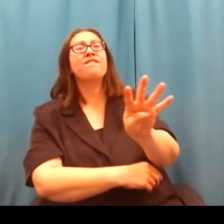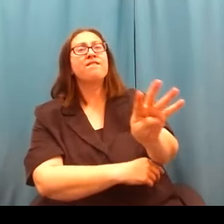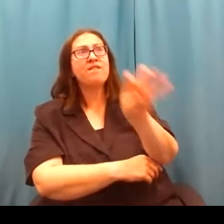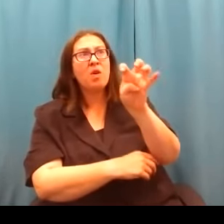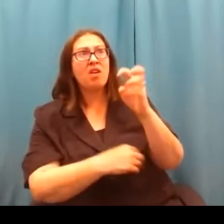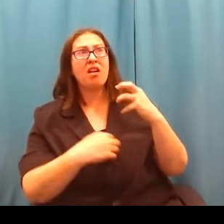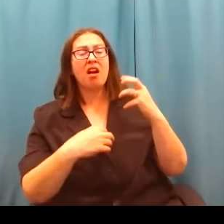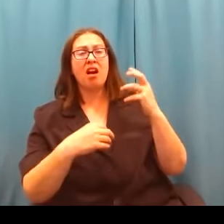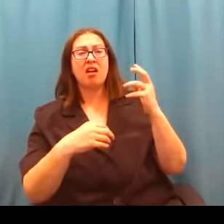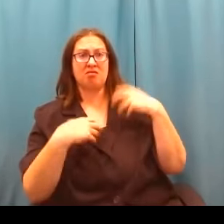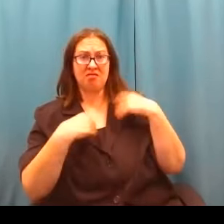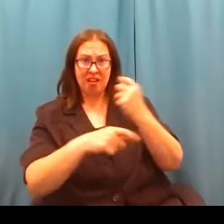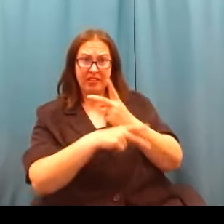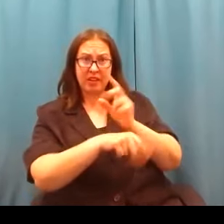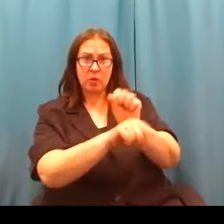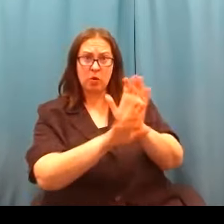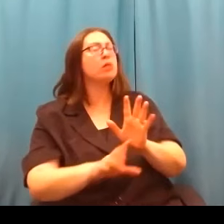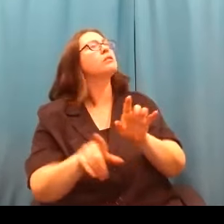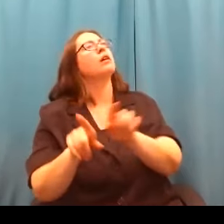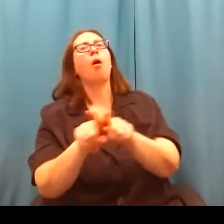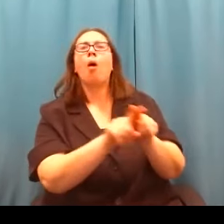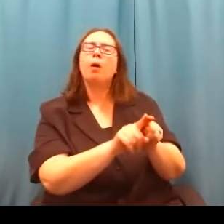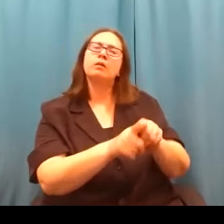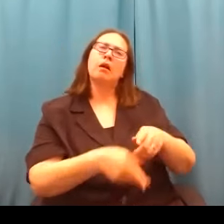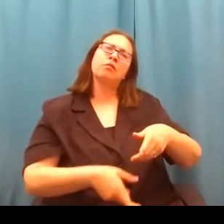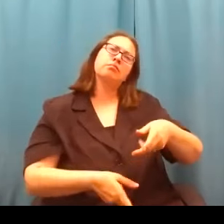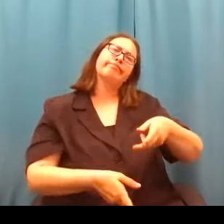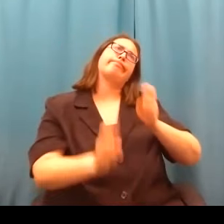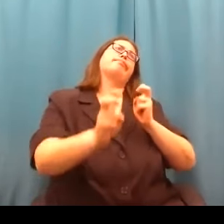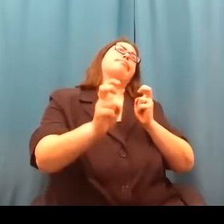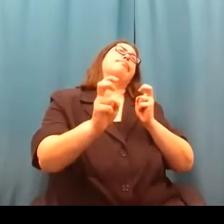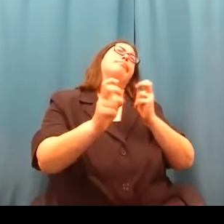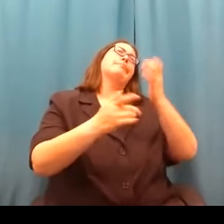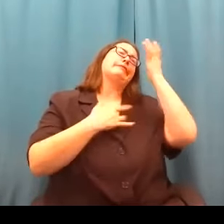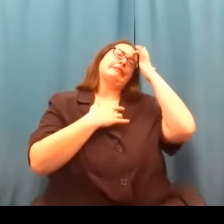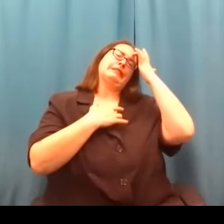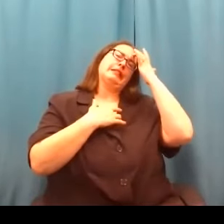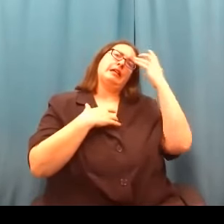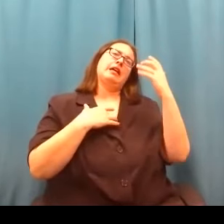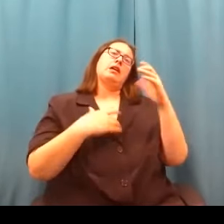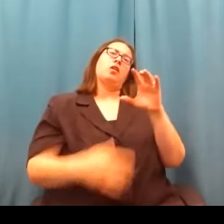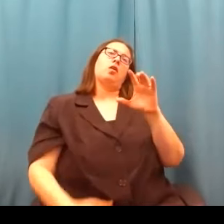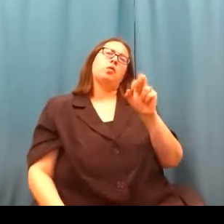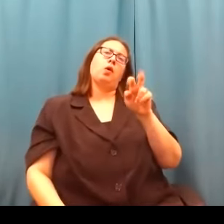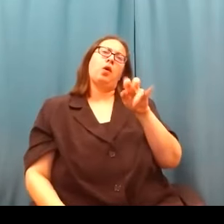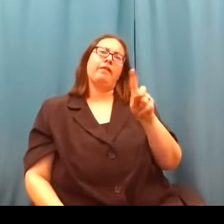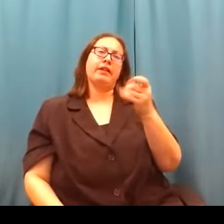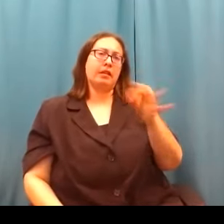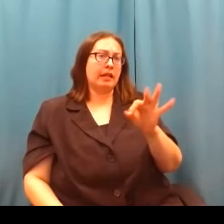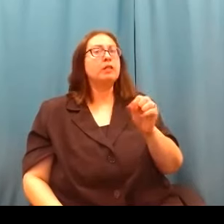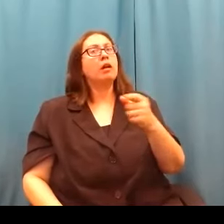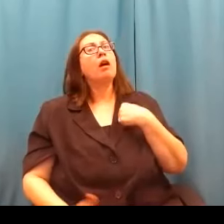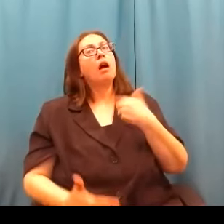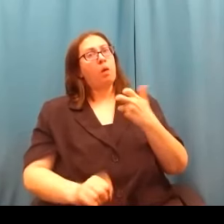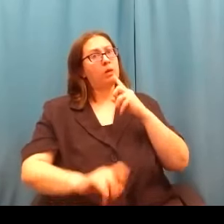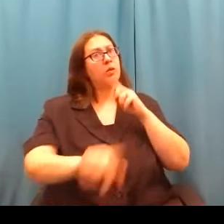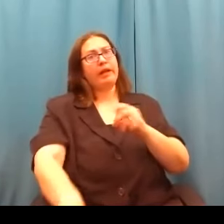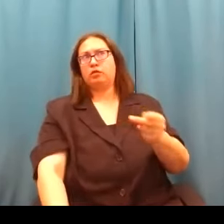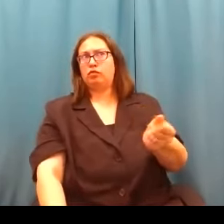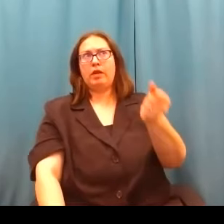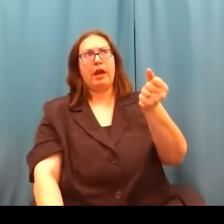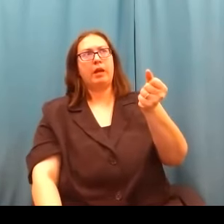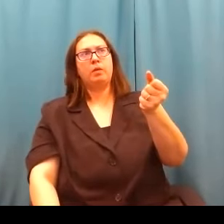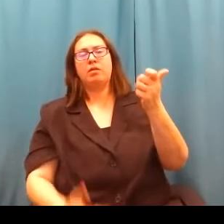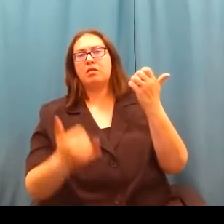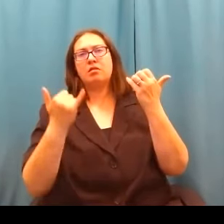also, of course, contracted COVID-19. So at any rate, I wanted to just address that question right up front, because it's